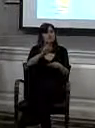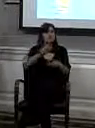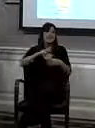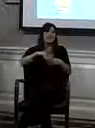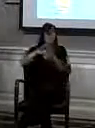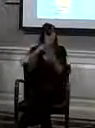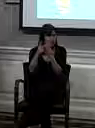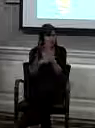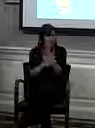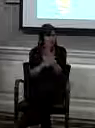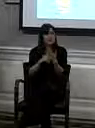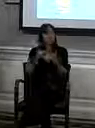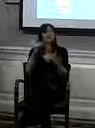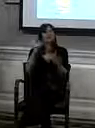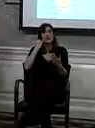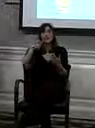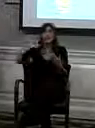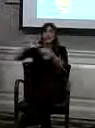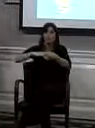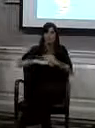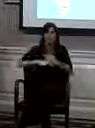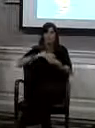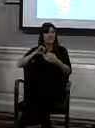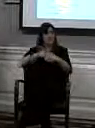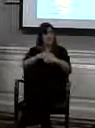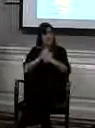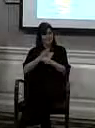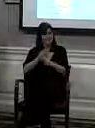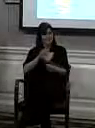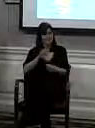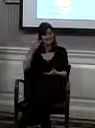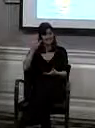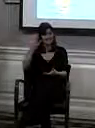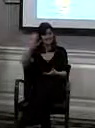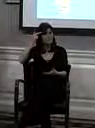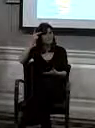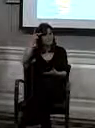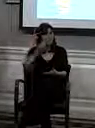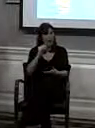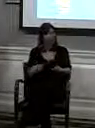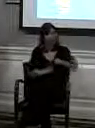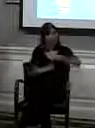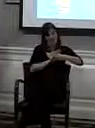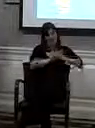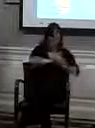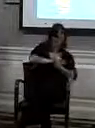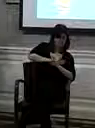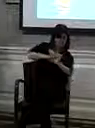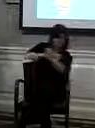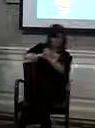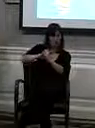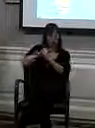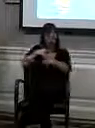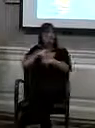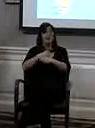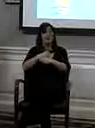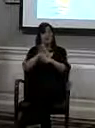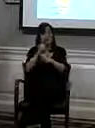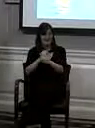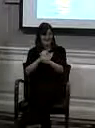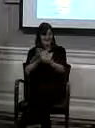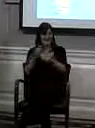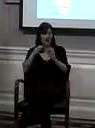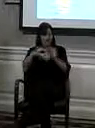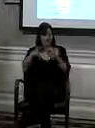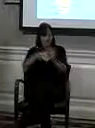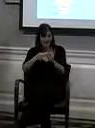above depoliticizes human rights, and pressure from below attempts to maintain an integral link of human rights education to social justice